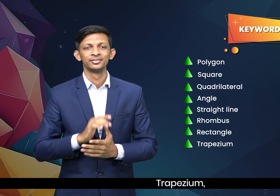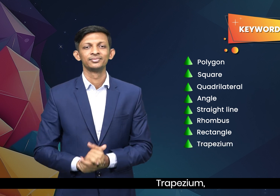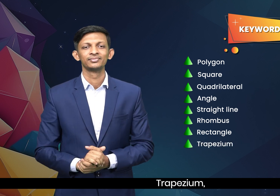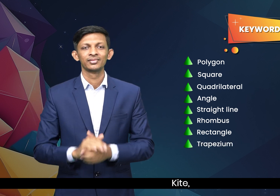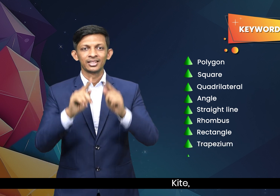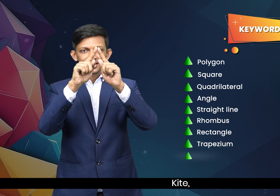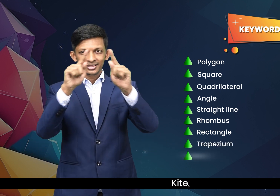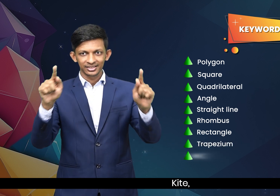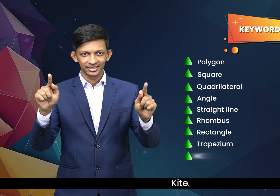kite.